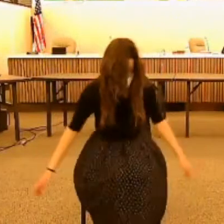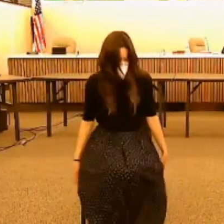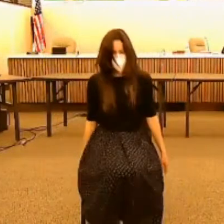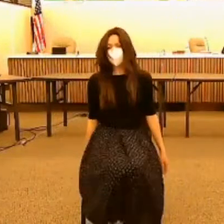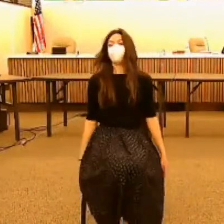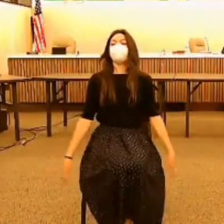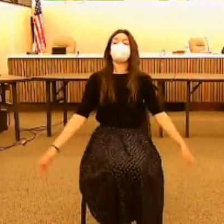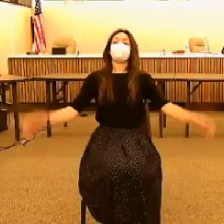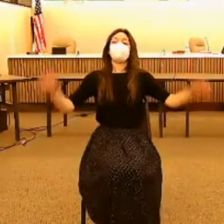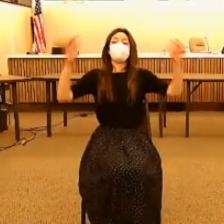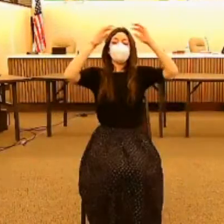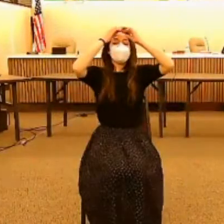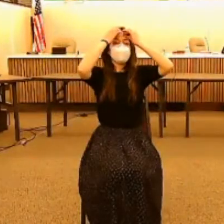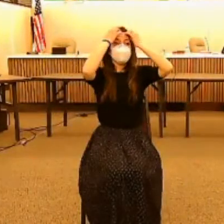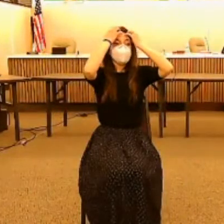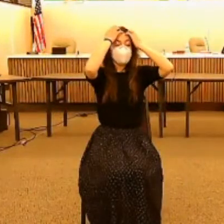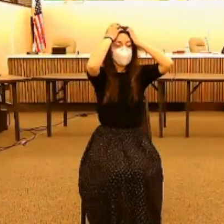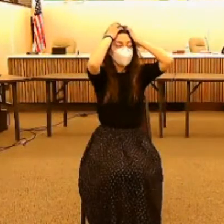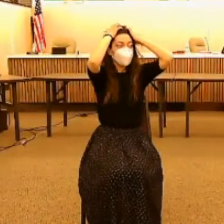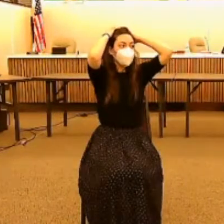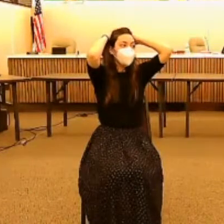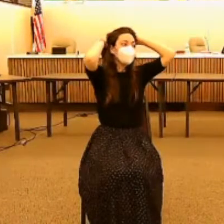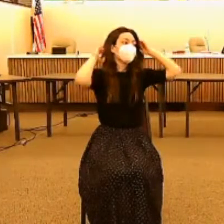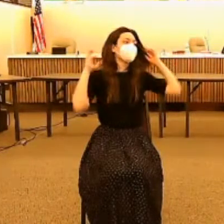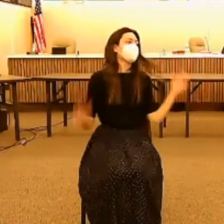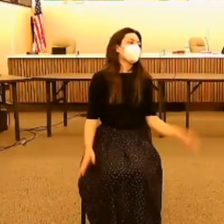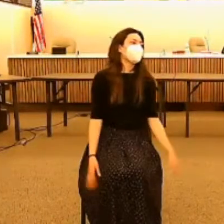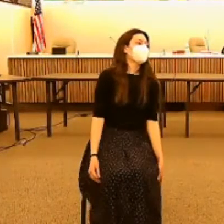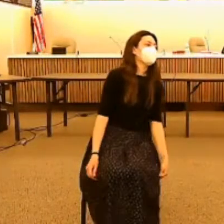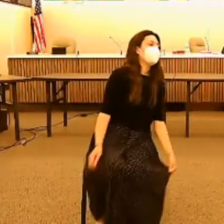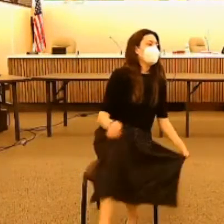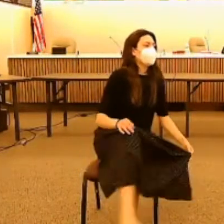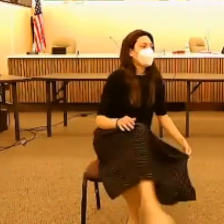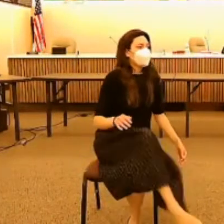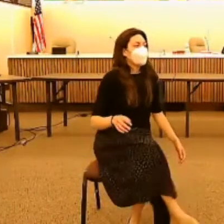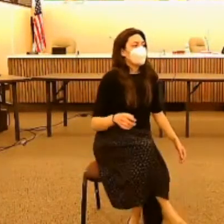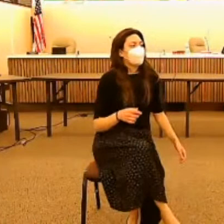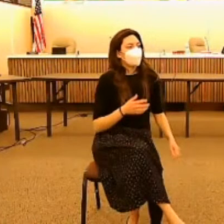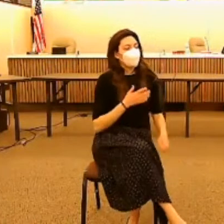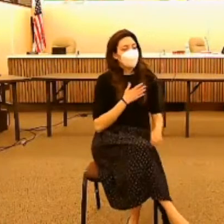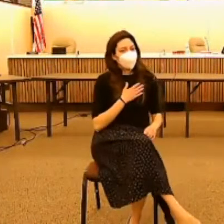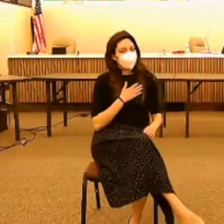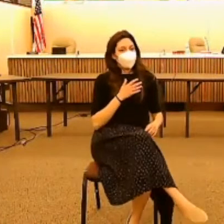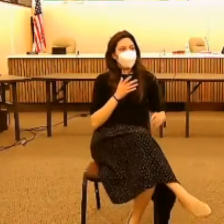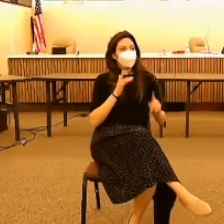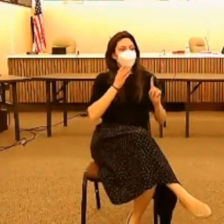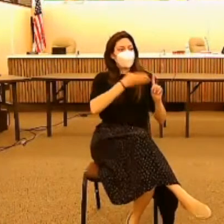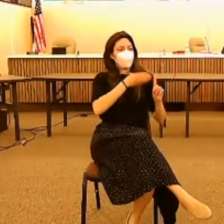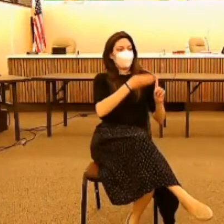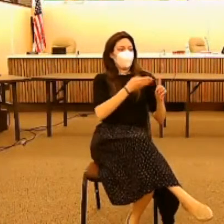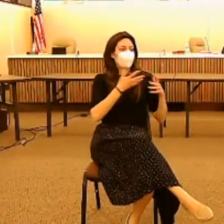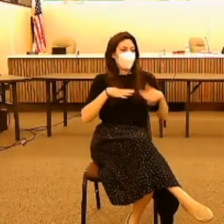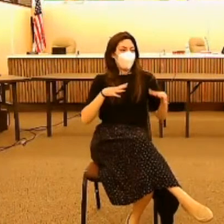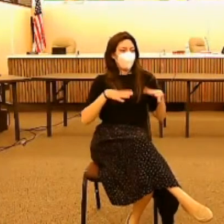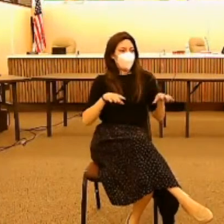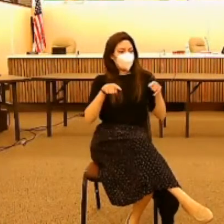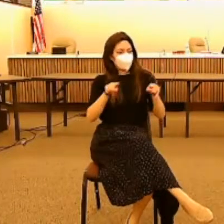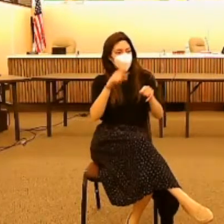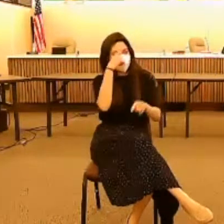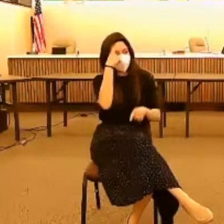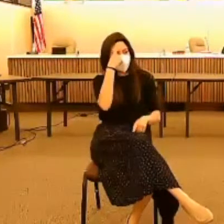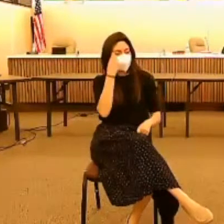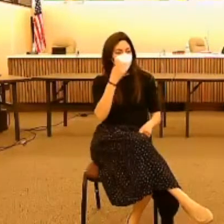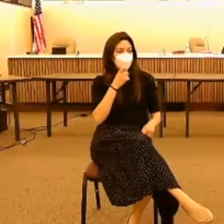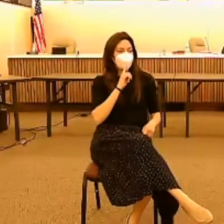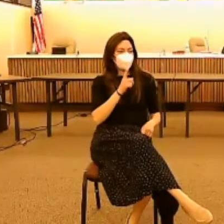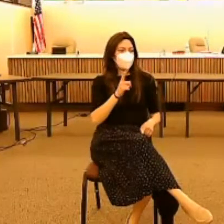So Joe, my nephew made, he's on the tennis team in Geneva. He plays varsity. And he made,